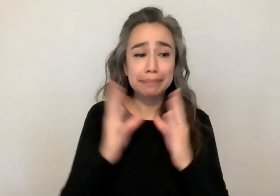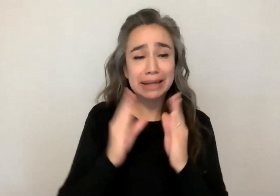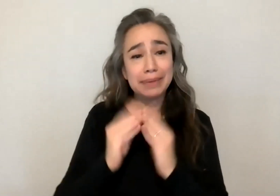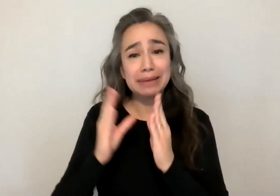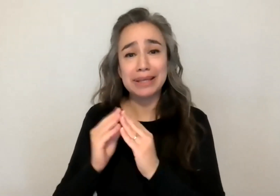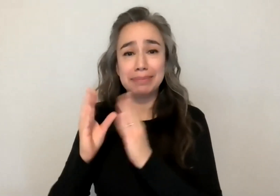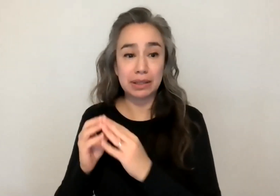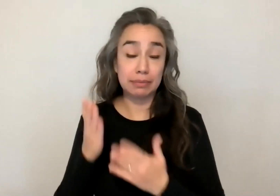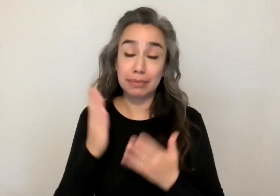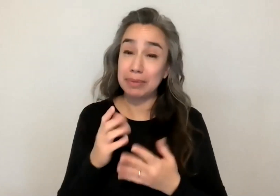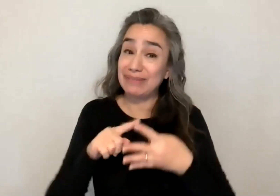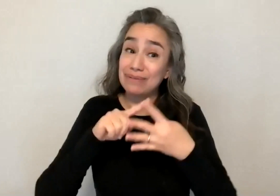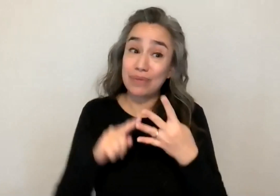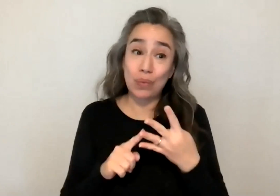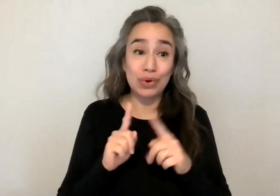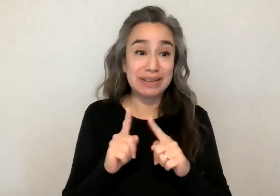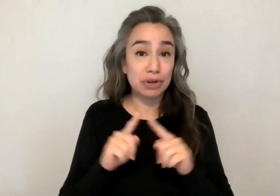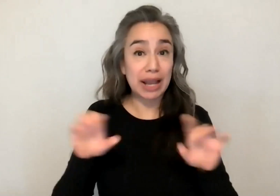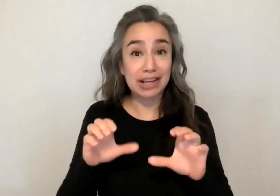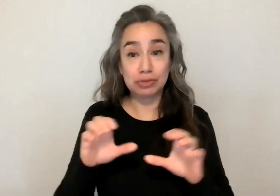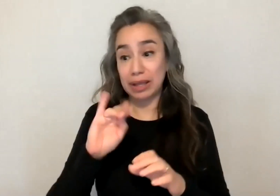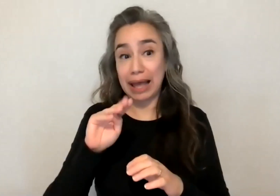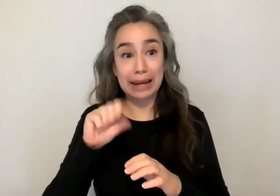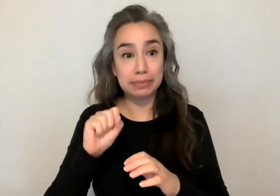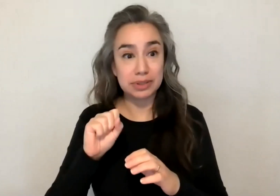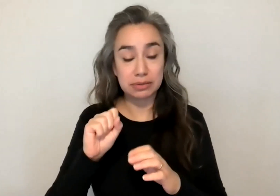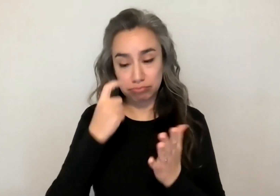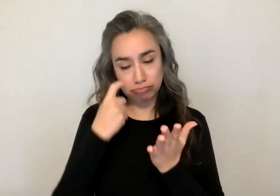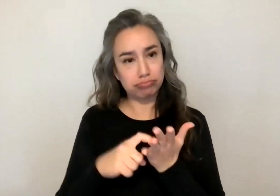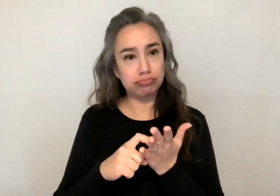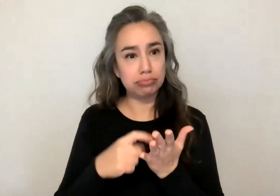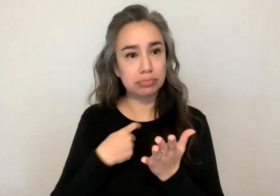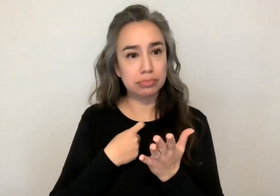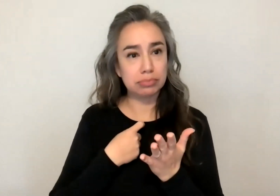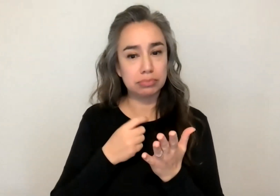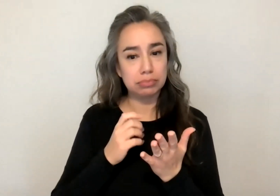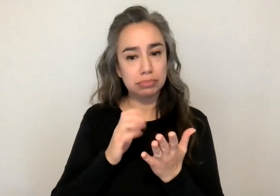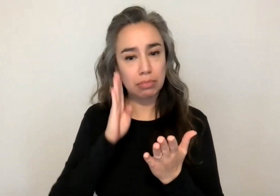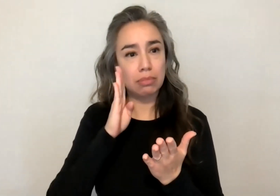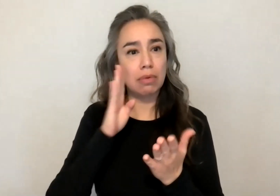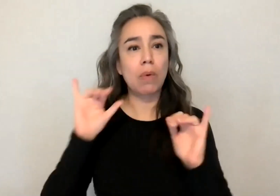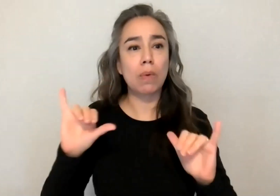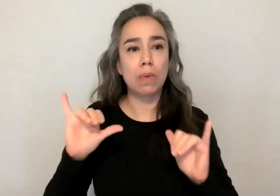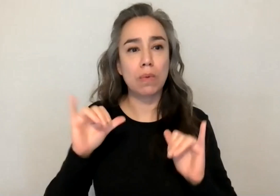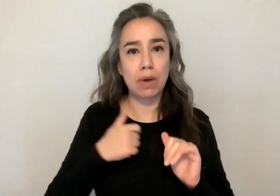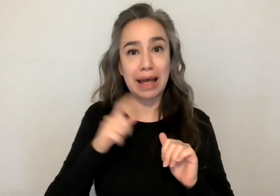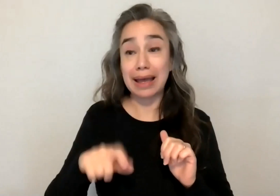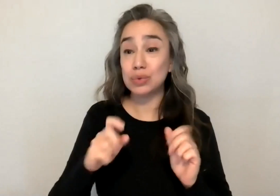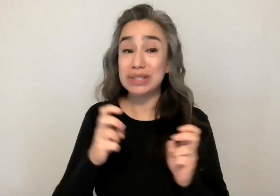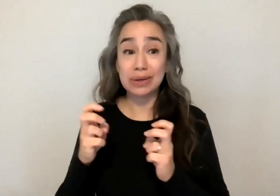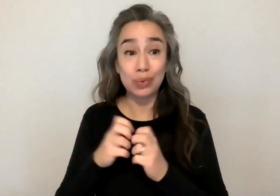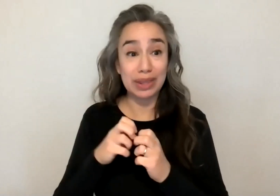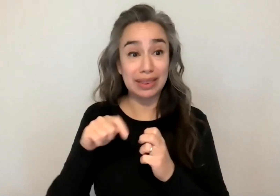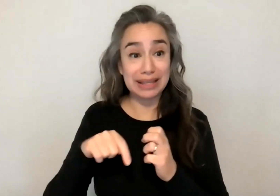4 different actionable items came to my attention or were issues that I needed to deal with around these